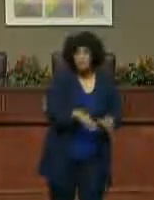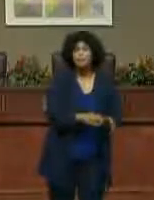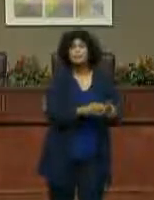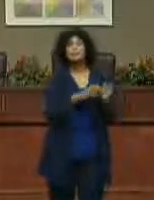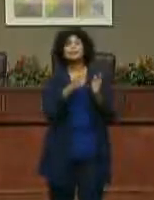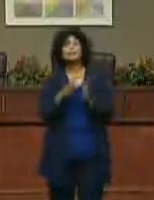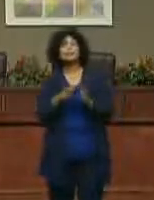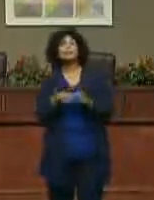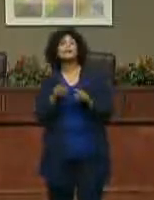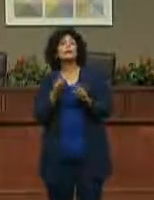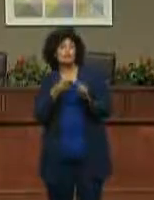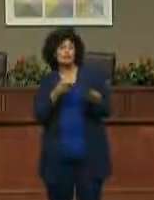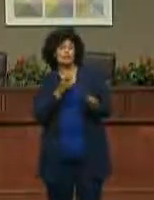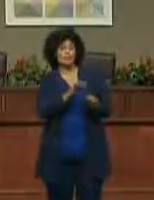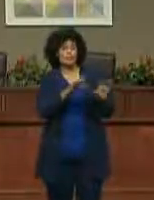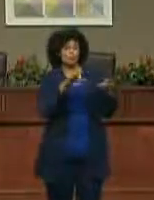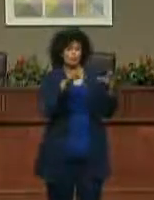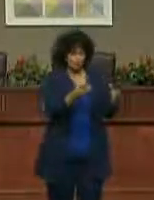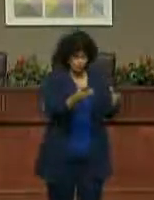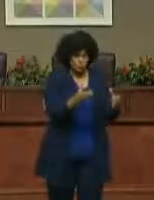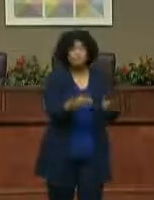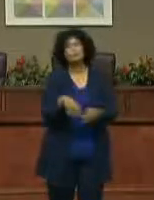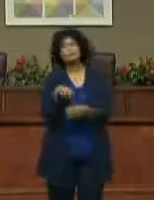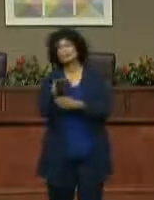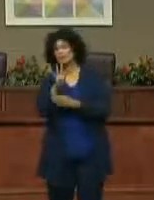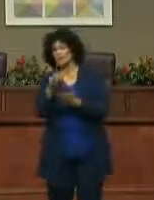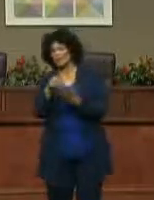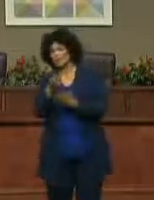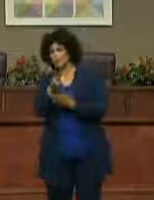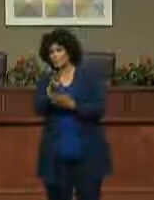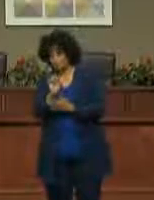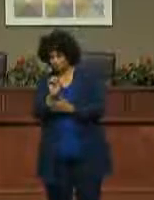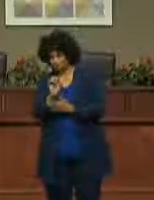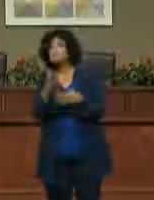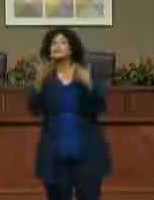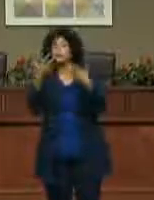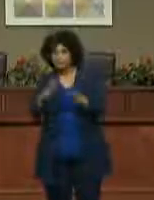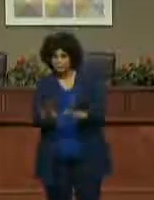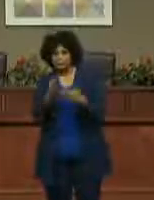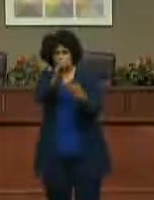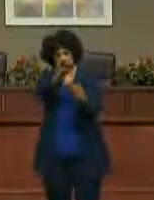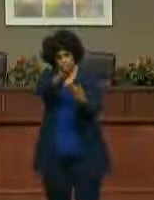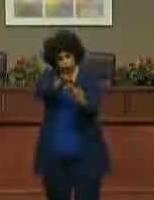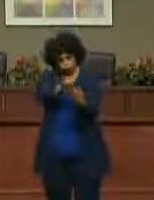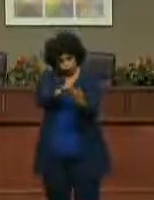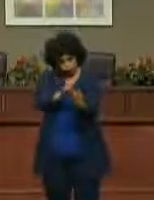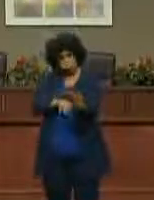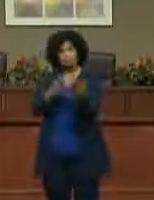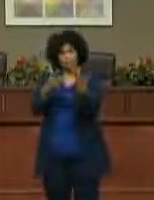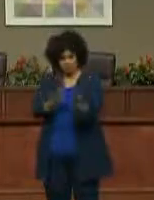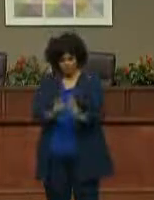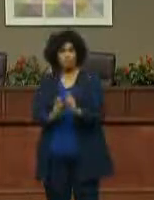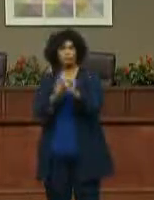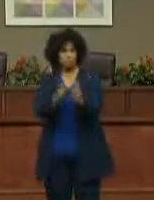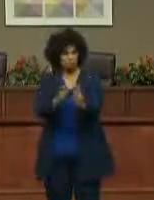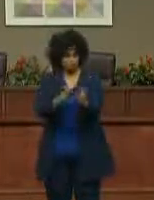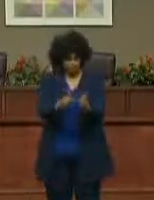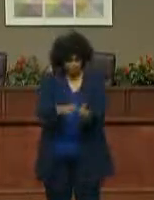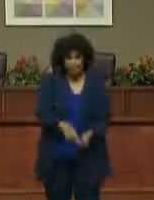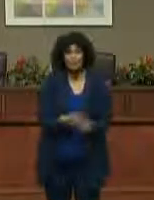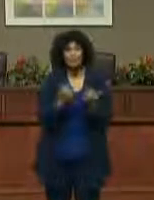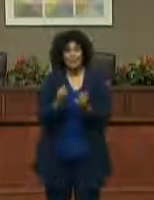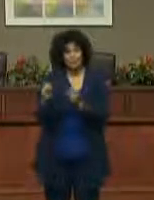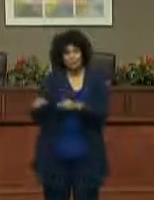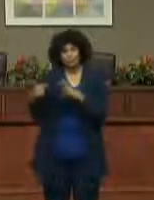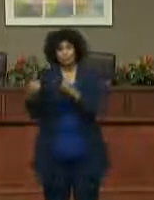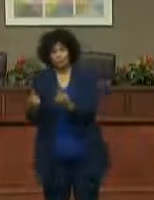submitted the entire application. Over 1,000 applications have been approved to date, and